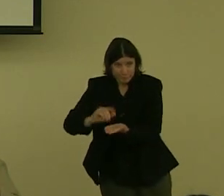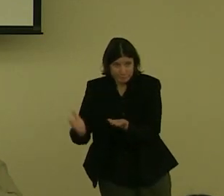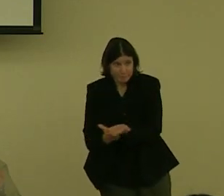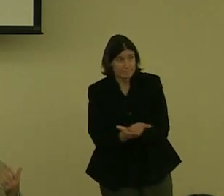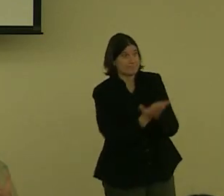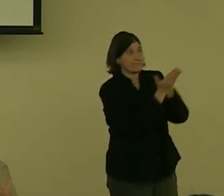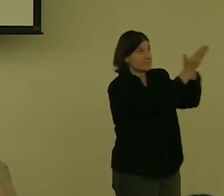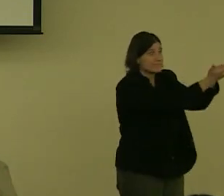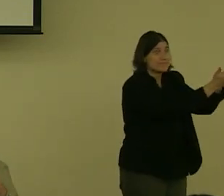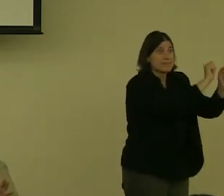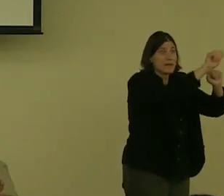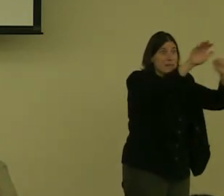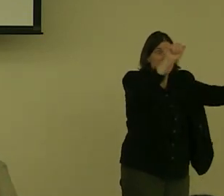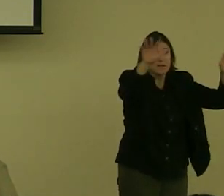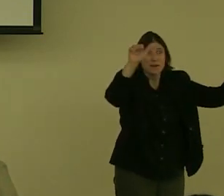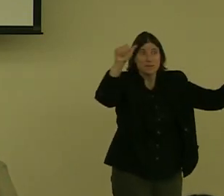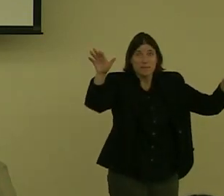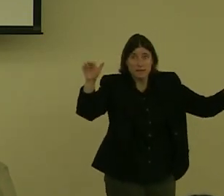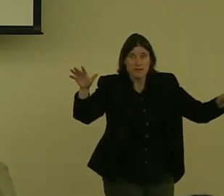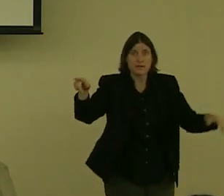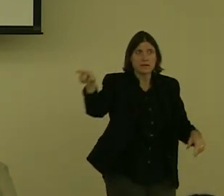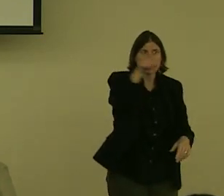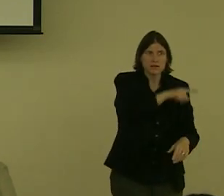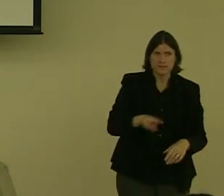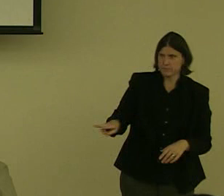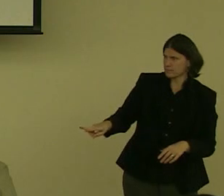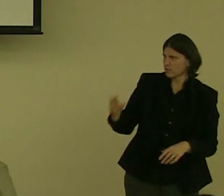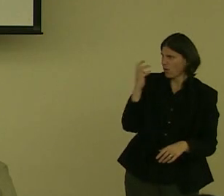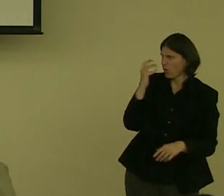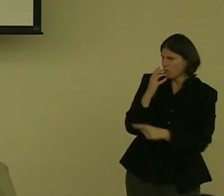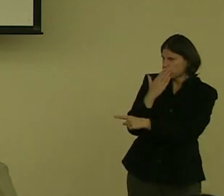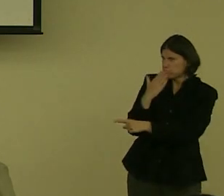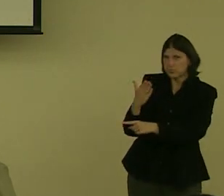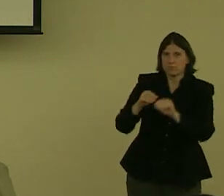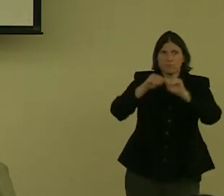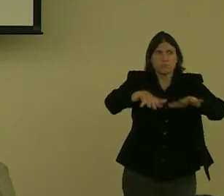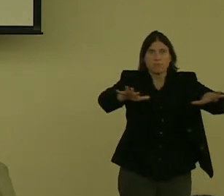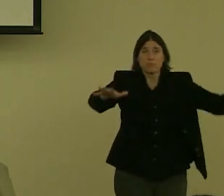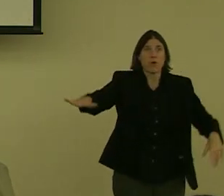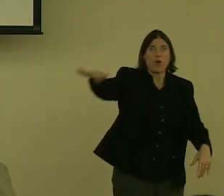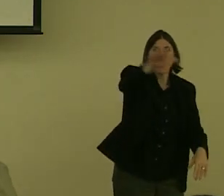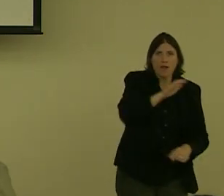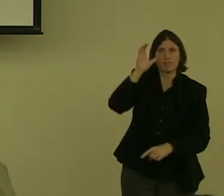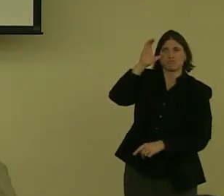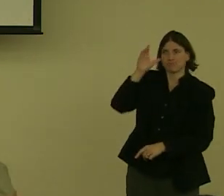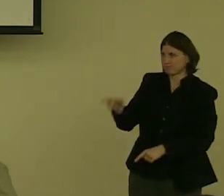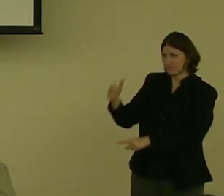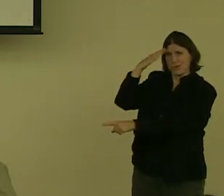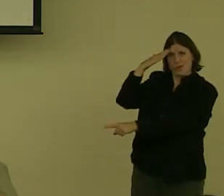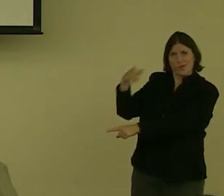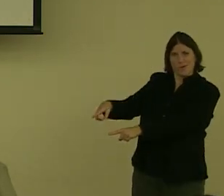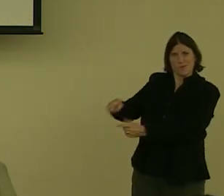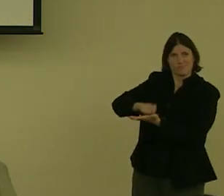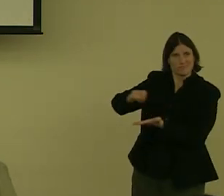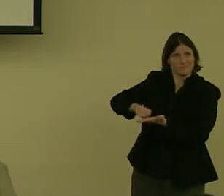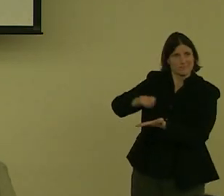And that has its whole unique, you know, experience. But I sit and think about the different people that I look to and that I read. When I